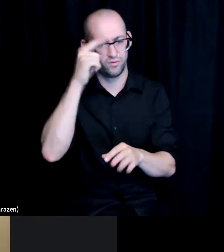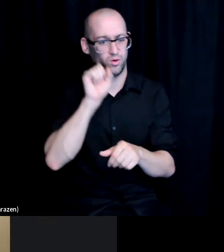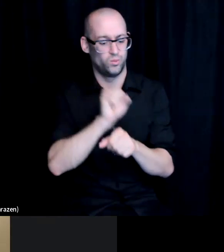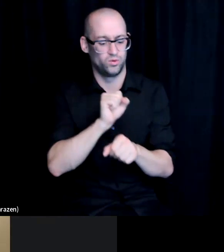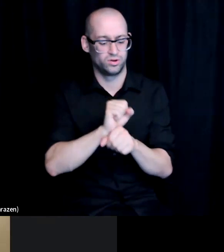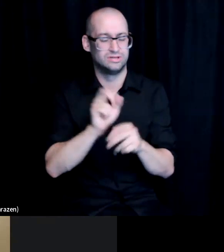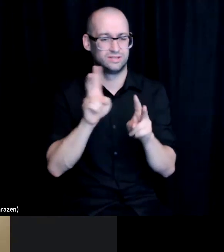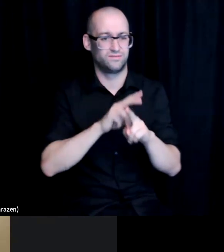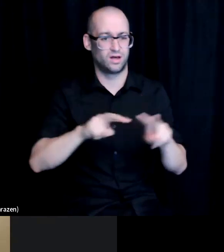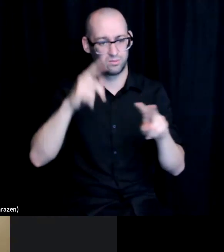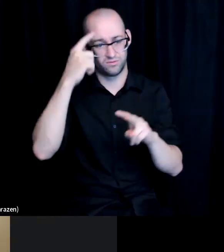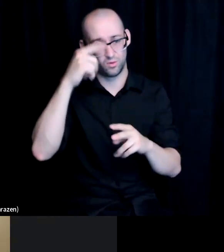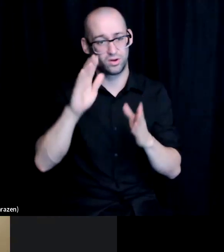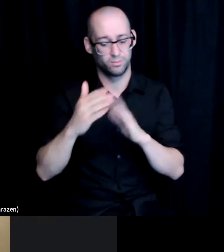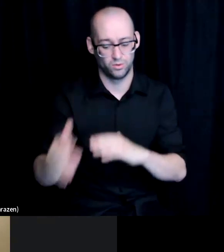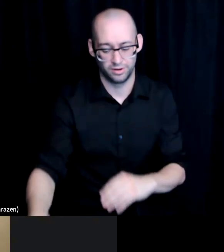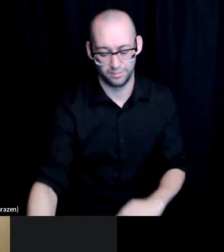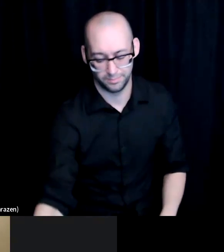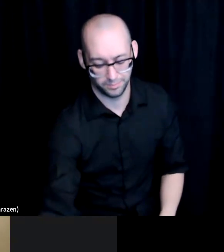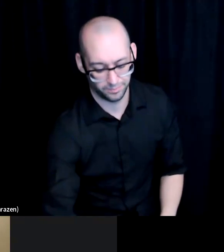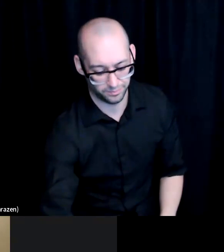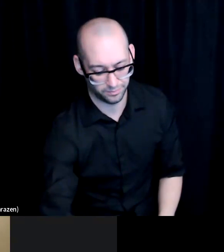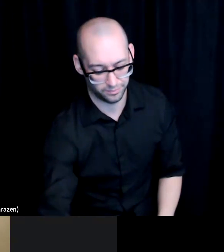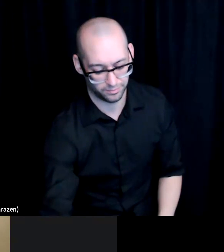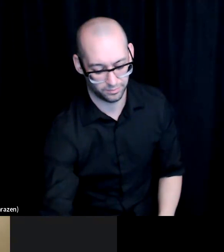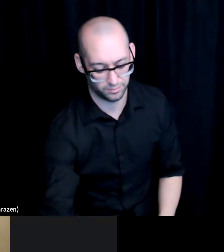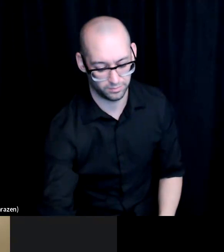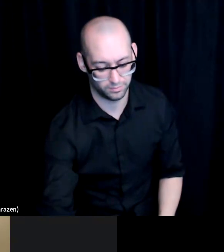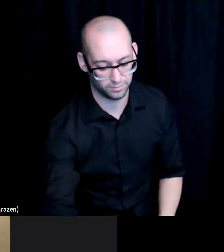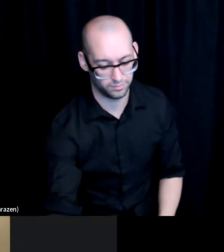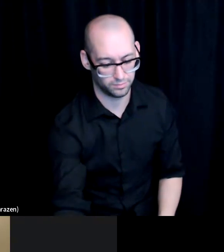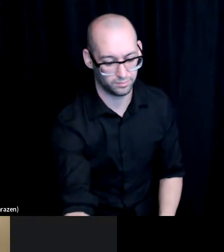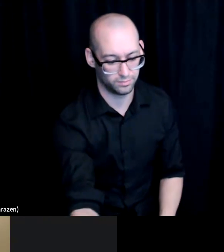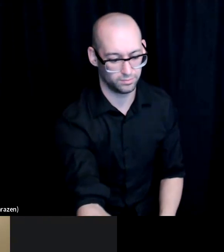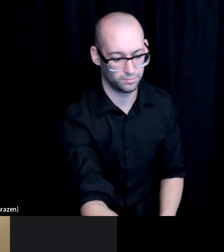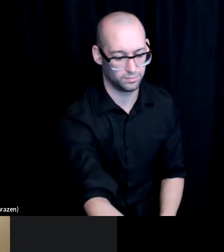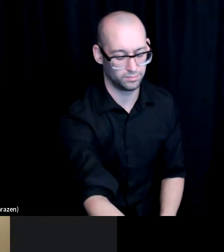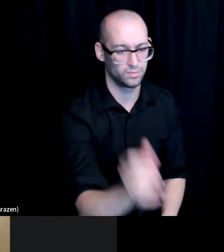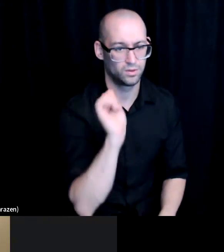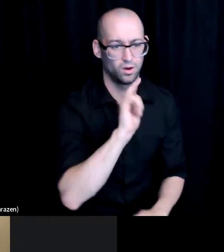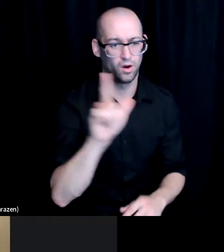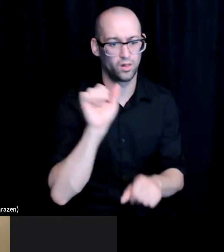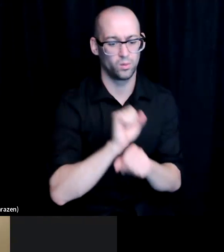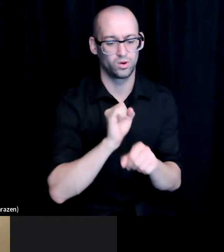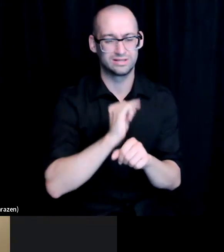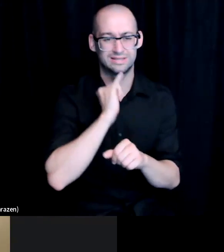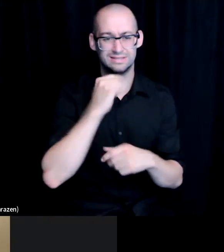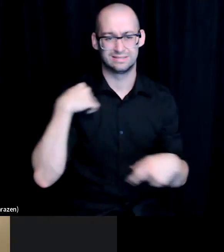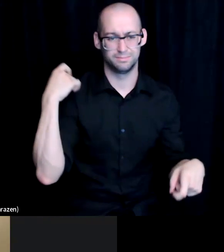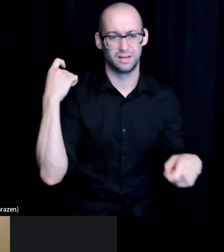for our community because all of our workers are Hispanic. Many of them are undocumented,